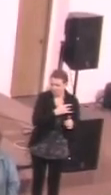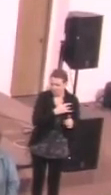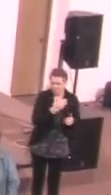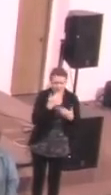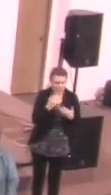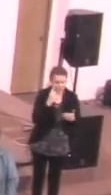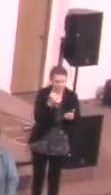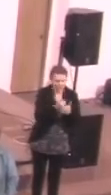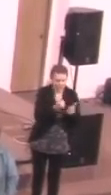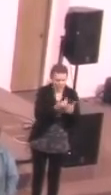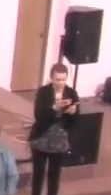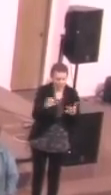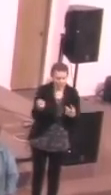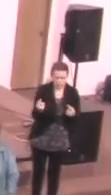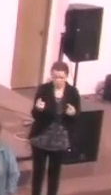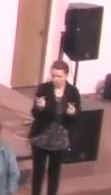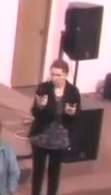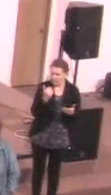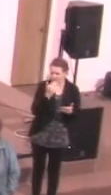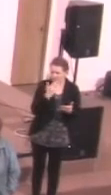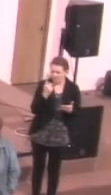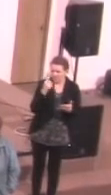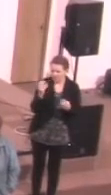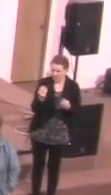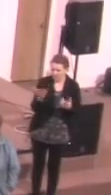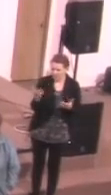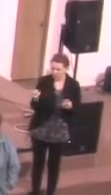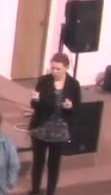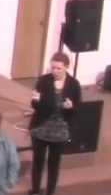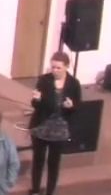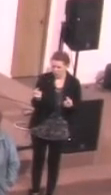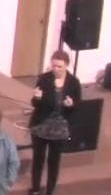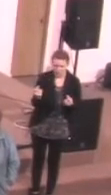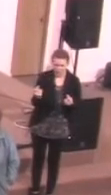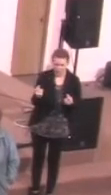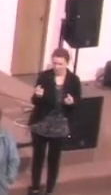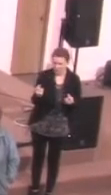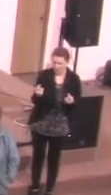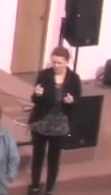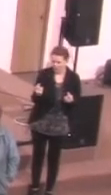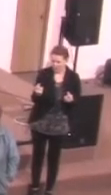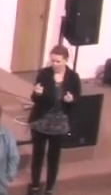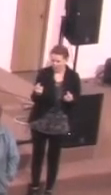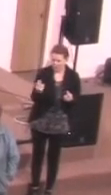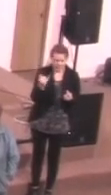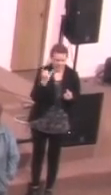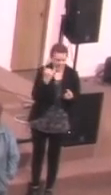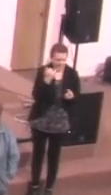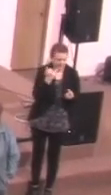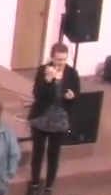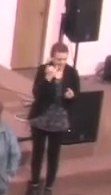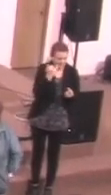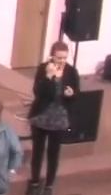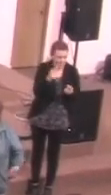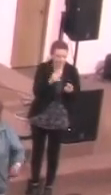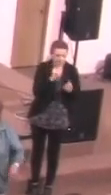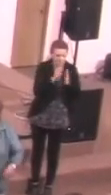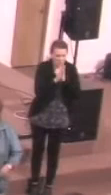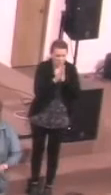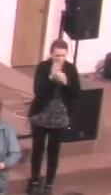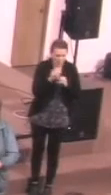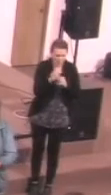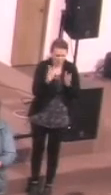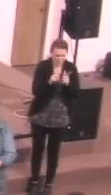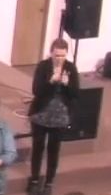everything that you guys do for us and for the kids. Those babies, if it wasn't for you guys in there praying over their little souls, imagine